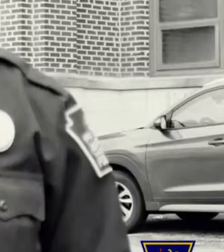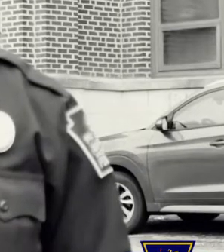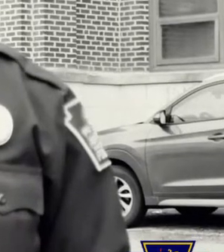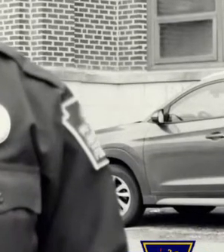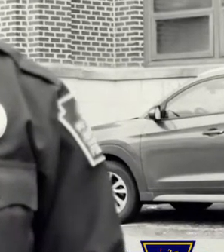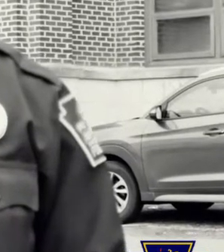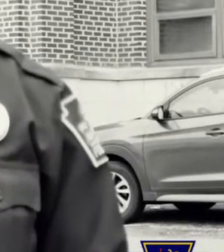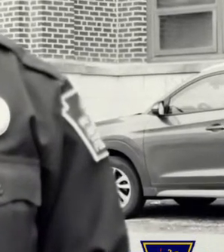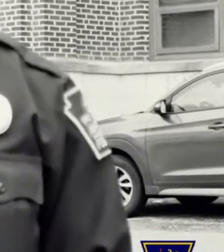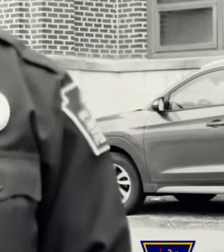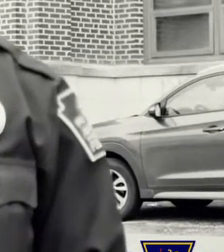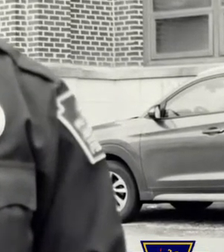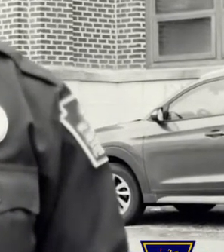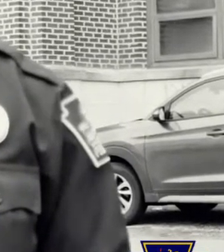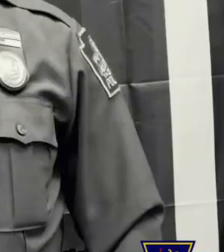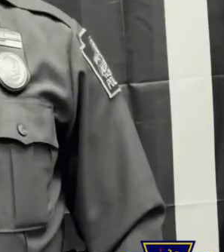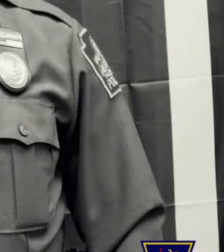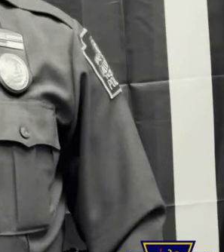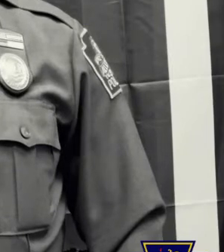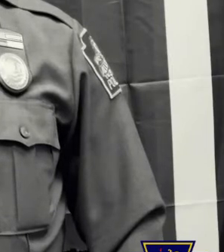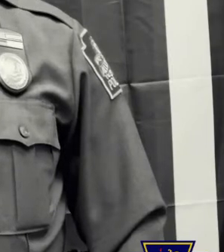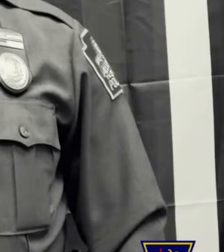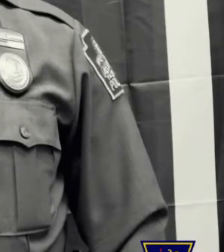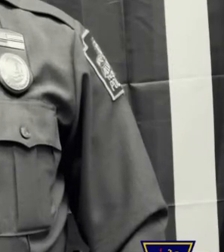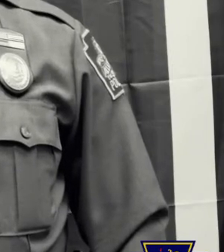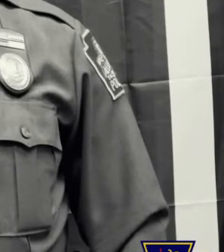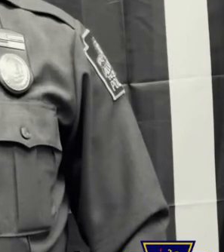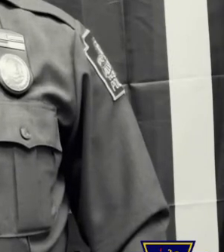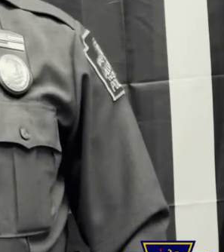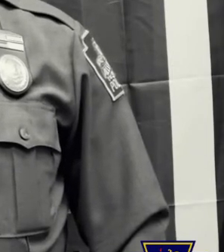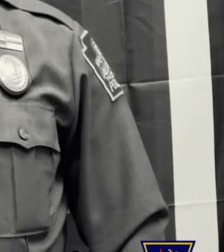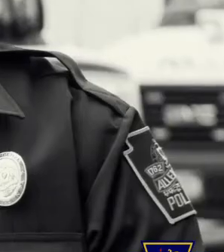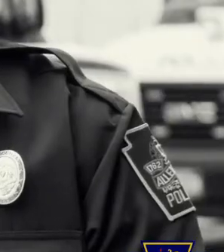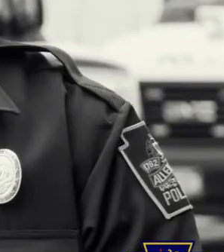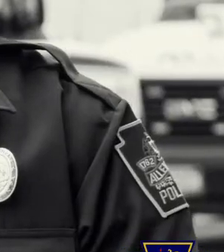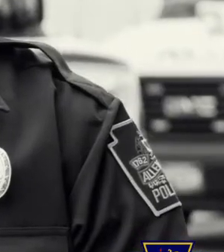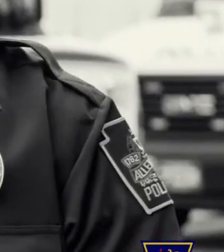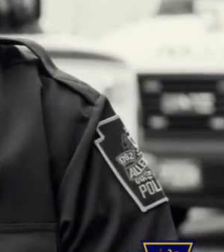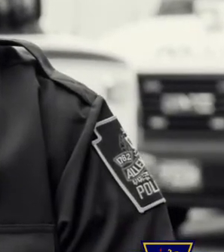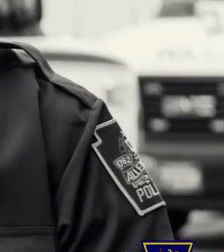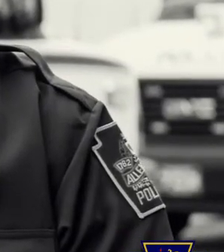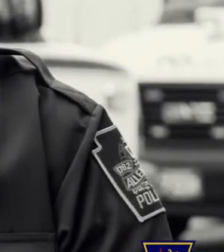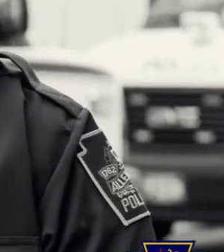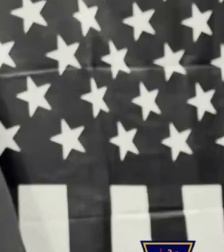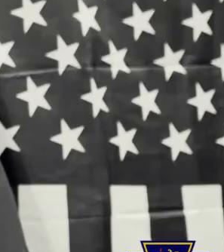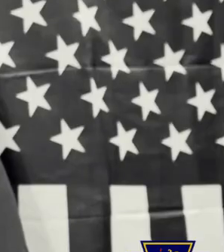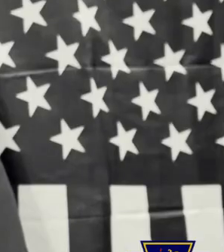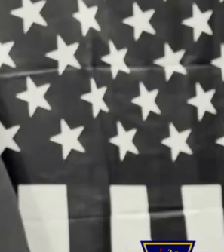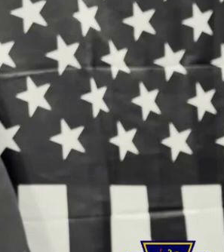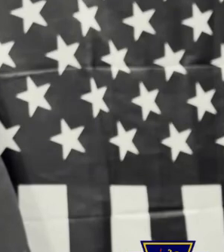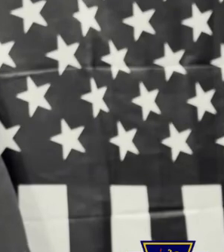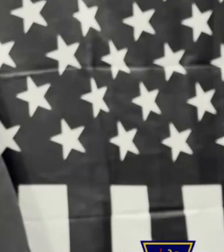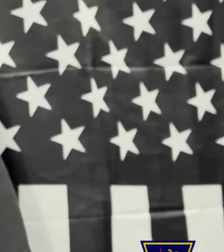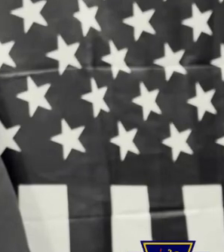Cerner. Kikponan esme Menard Mahul. Hi, I'm School Resource Officer Owens. Hola, mi nombre es el Oficial Collado.